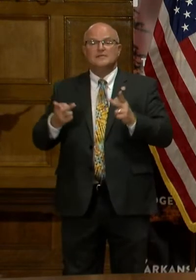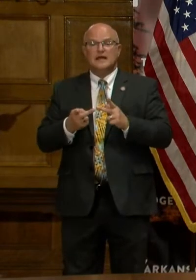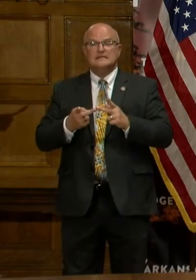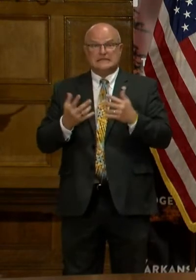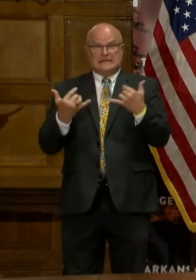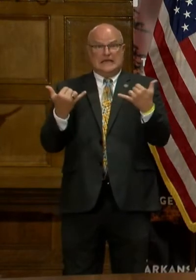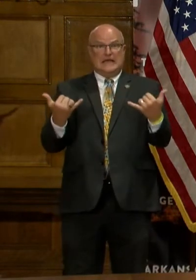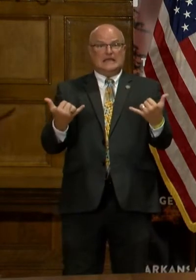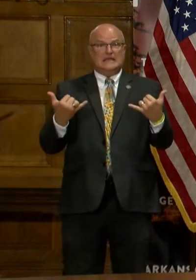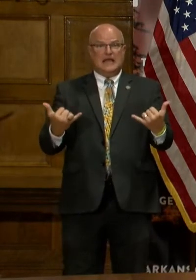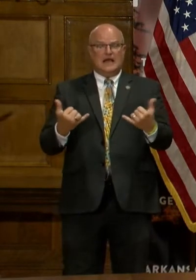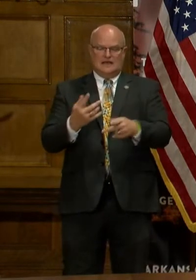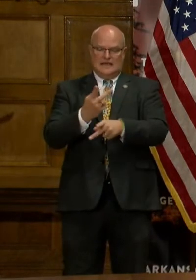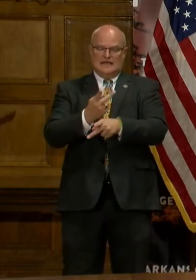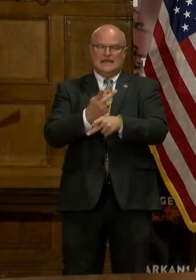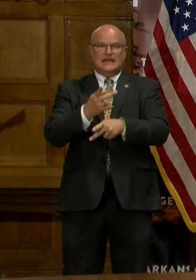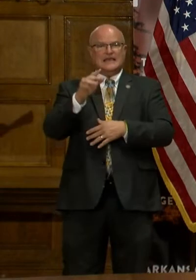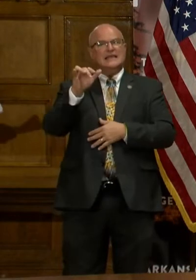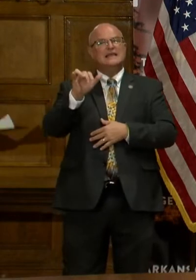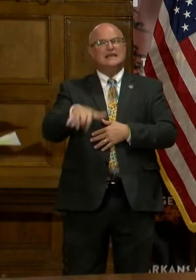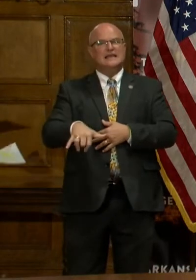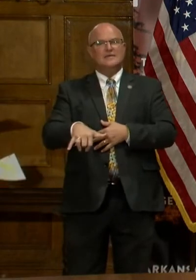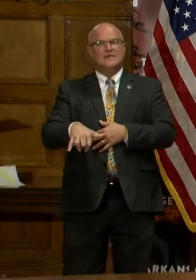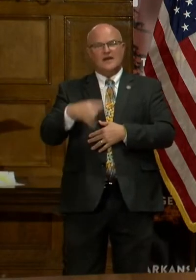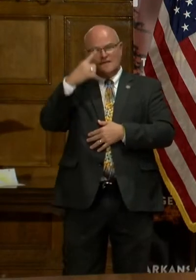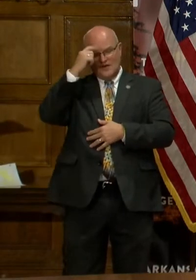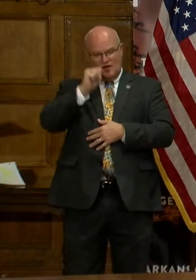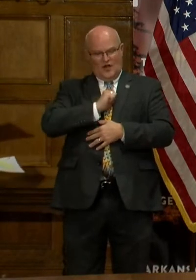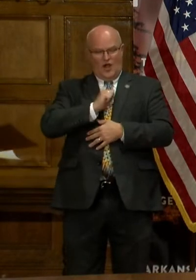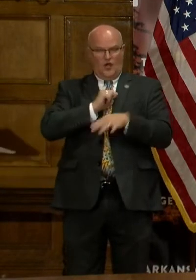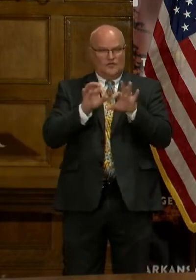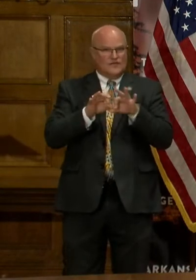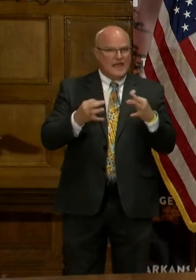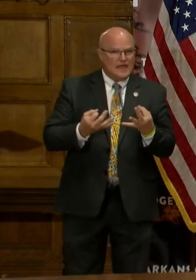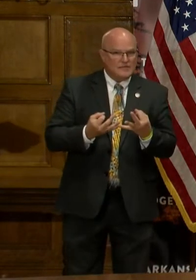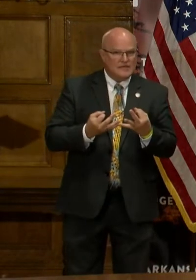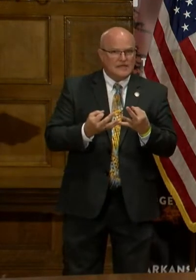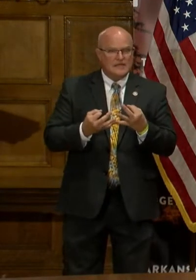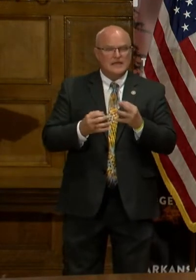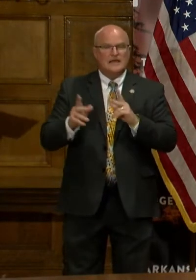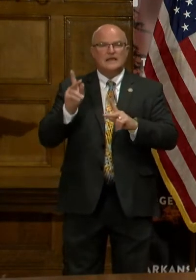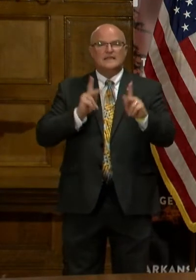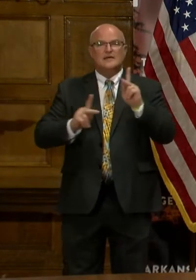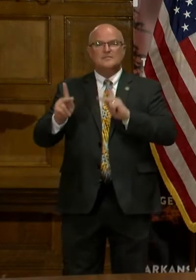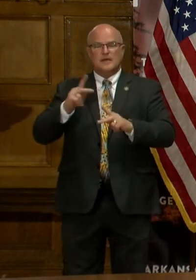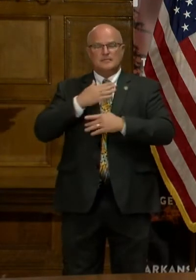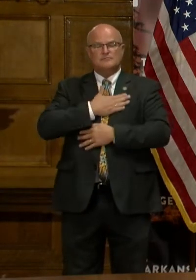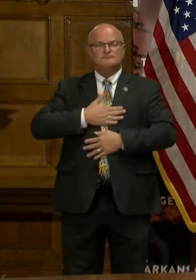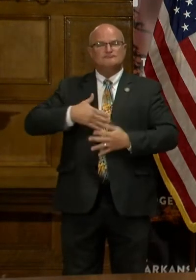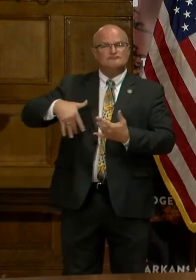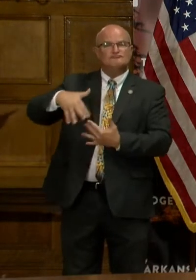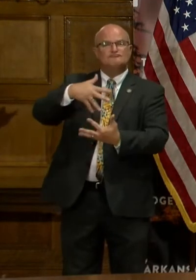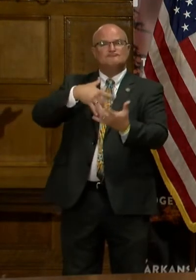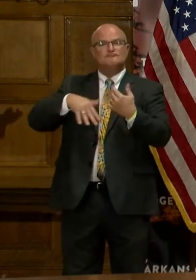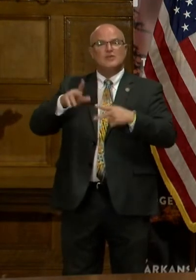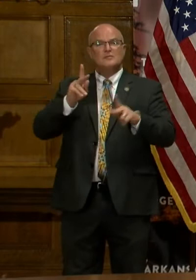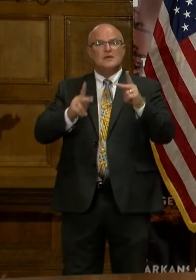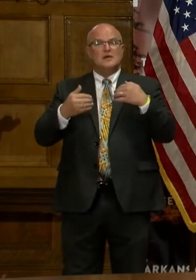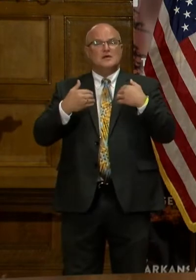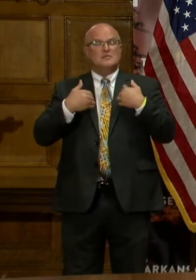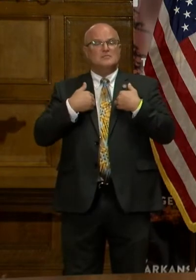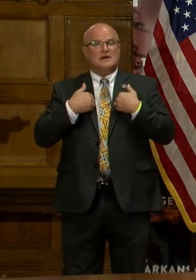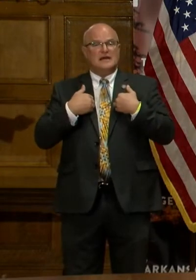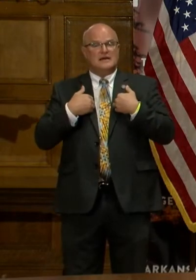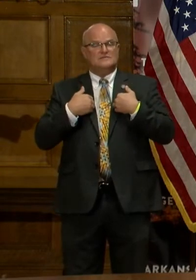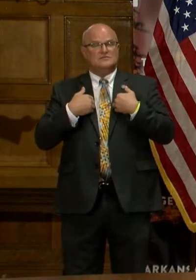asked of us to maintain that charity for our own family members, for people that we enjoy being around, people that we might have